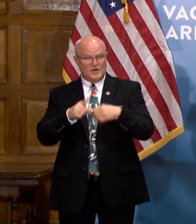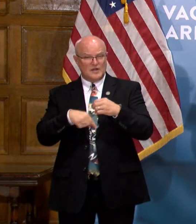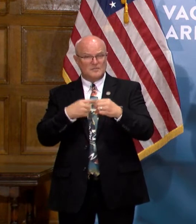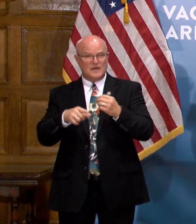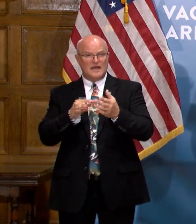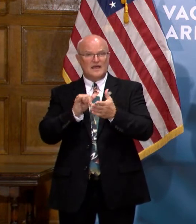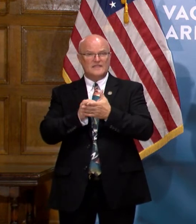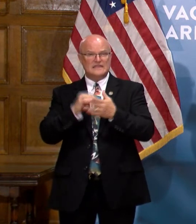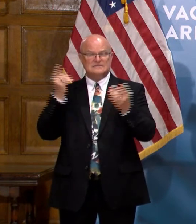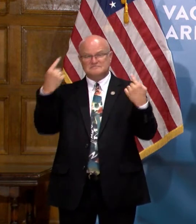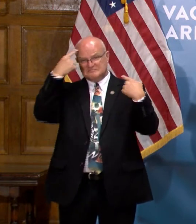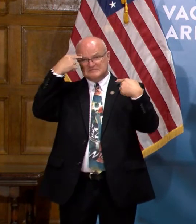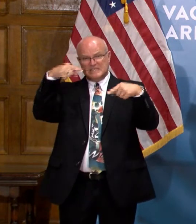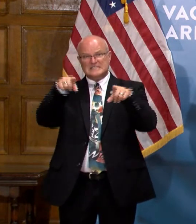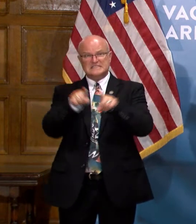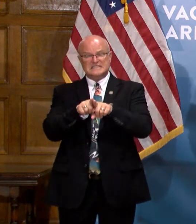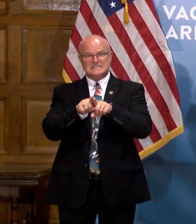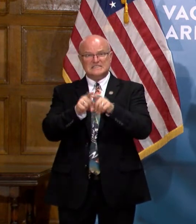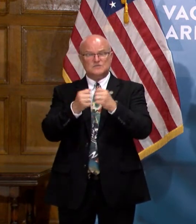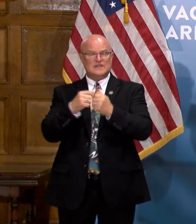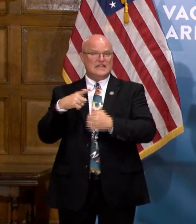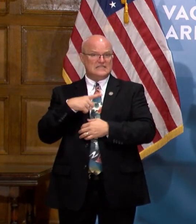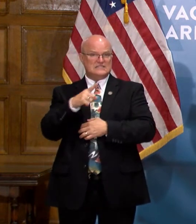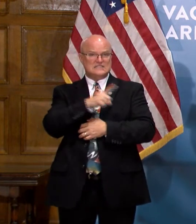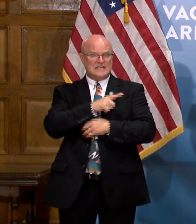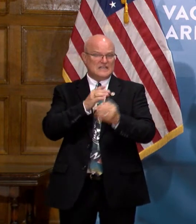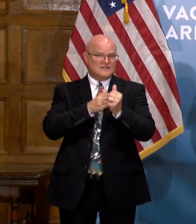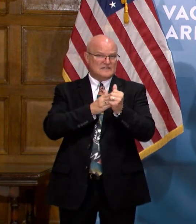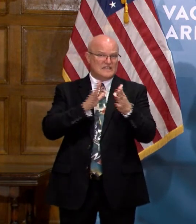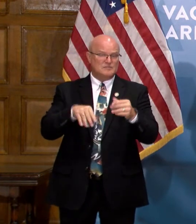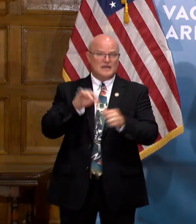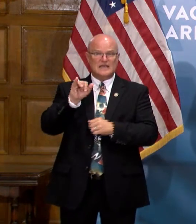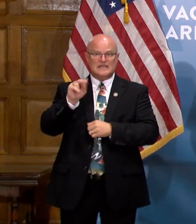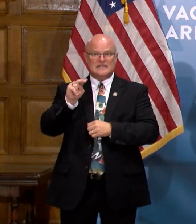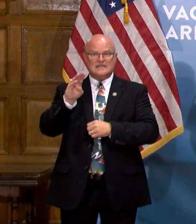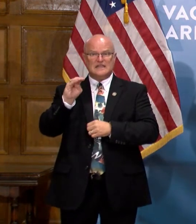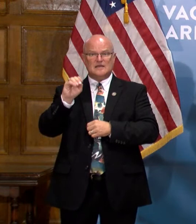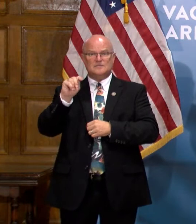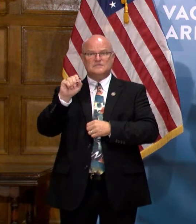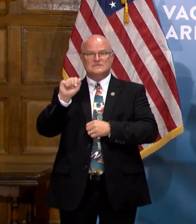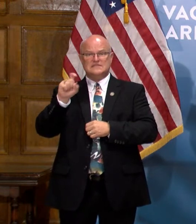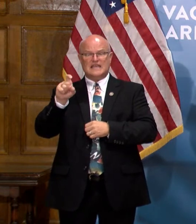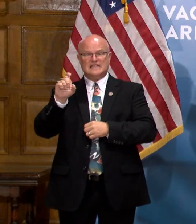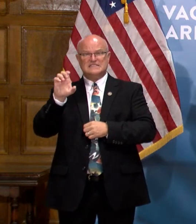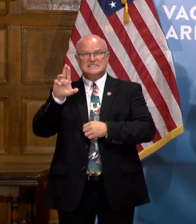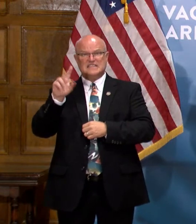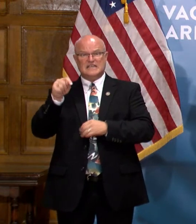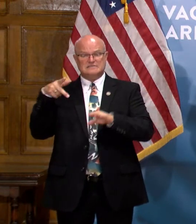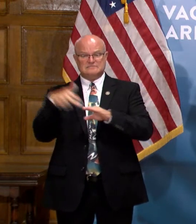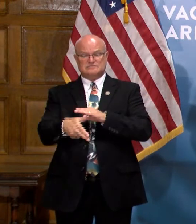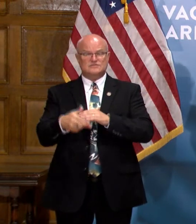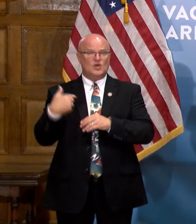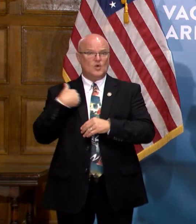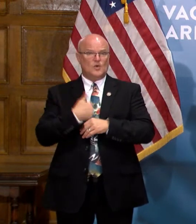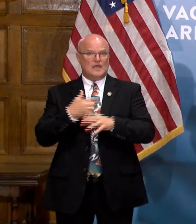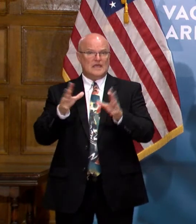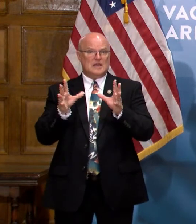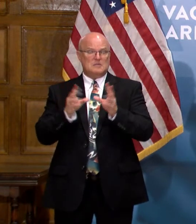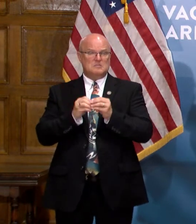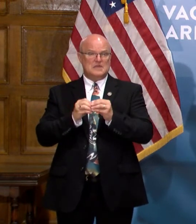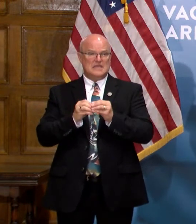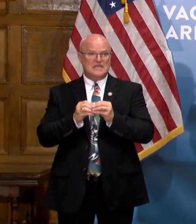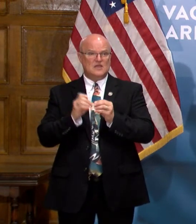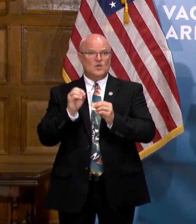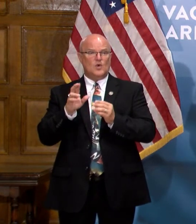of consensus with legislative leaders about income tax cuts, and are we going to meet,